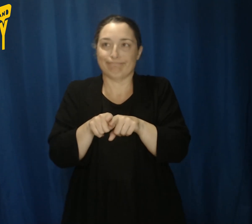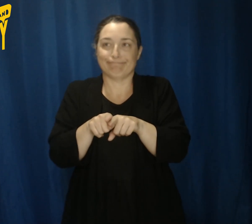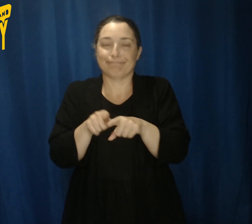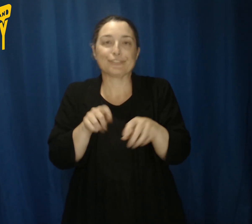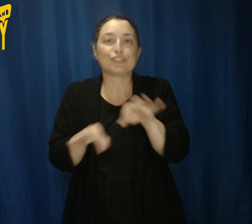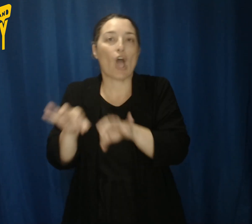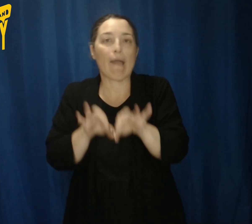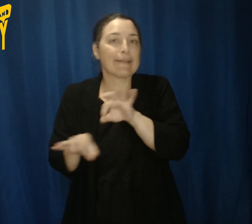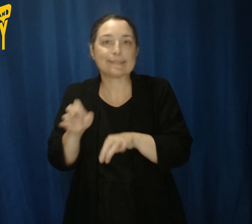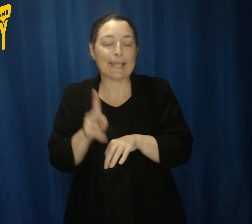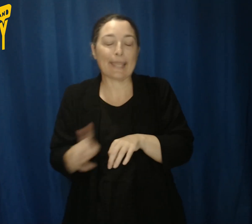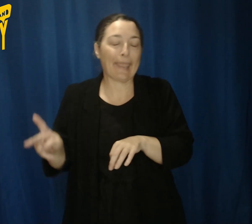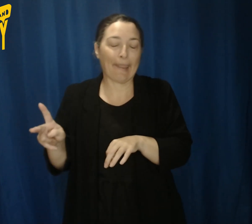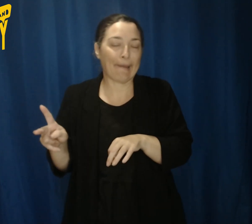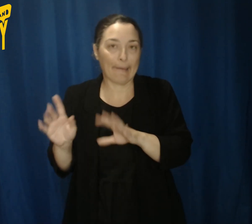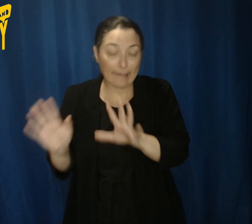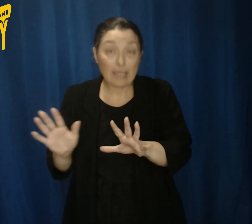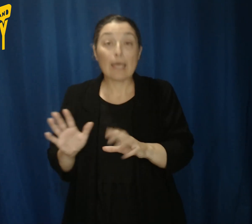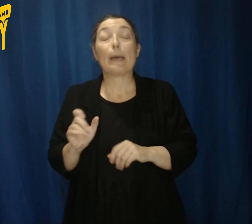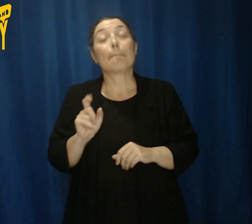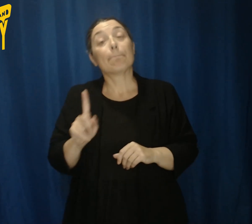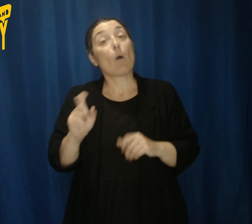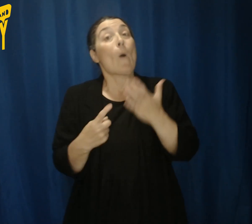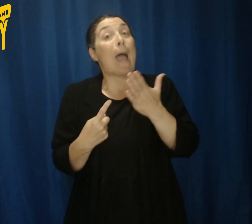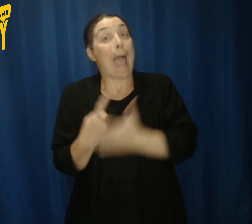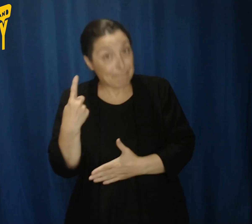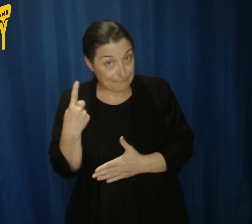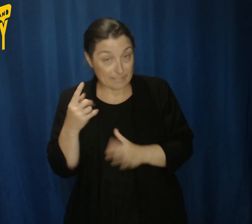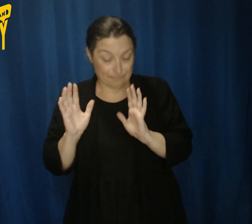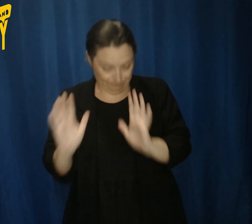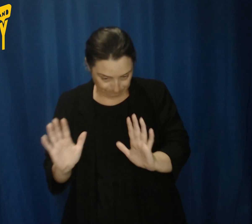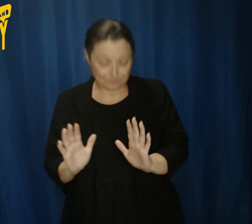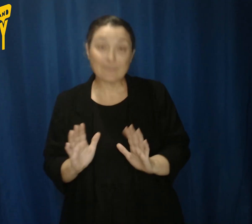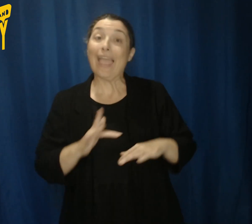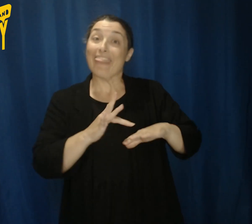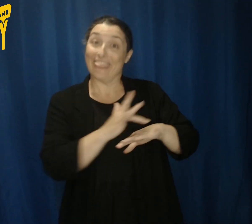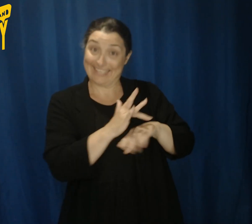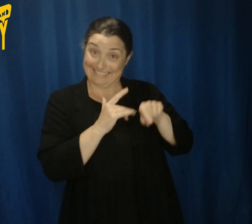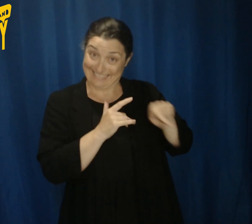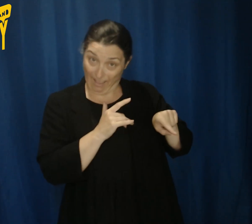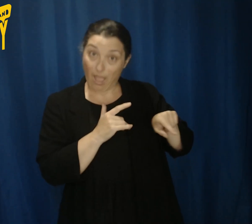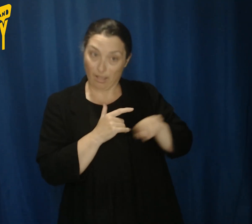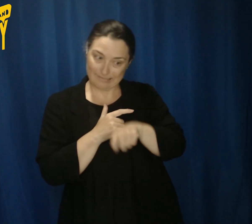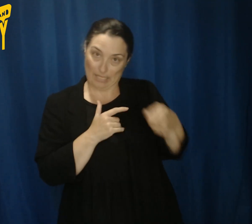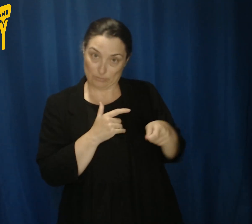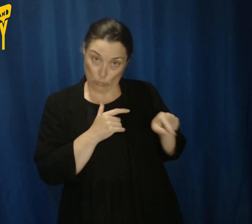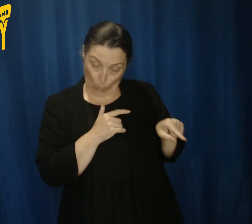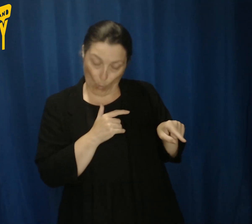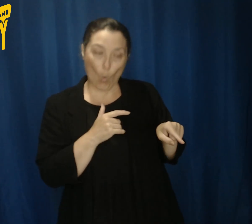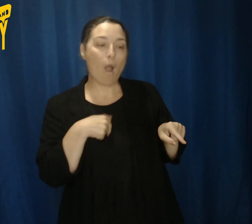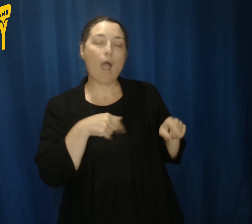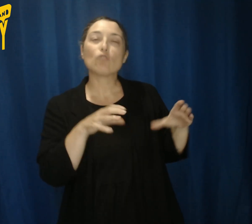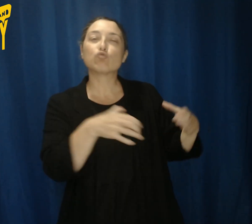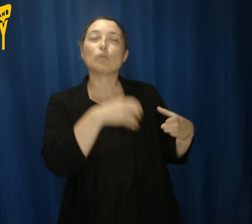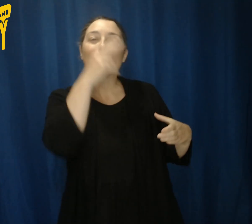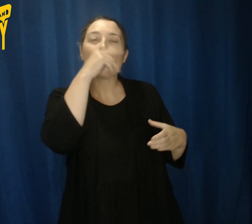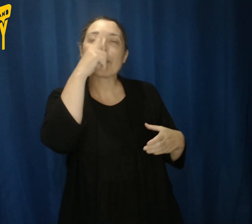It's a pain in the ass. But what happened was I was living next door to the new theatre, and I got involved with this group of young people who were working out of City Road